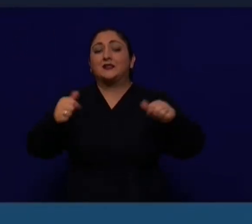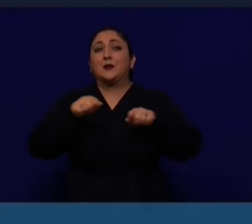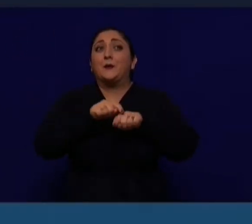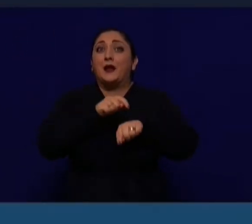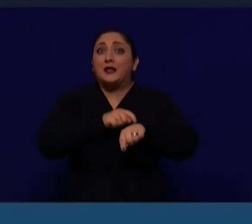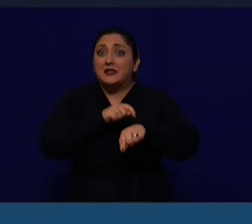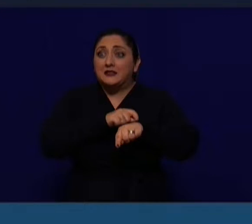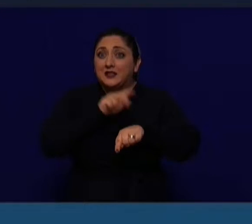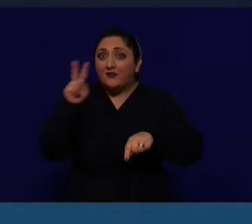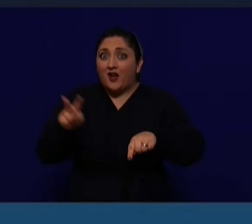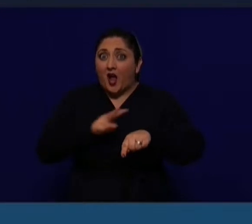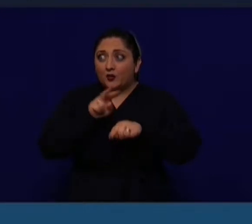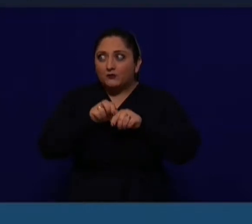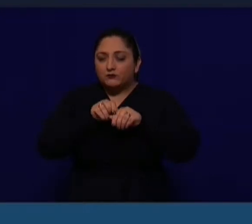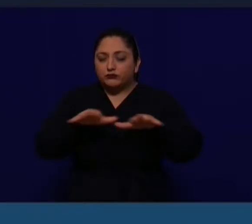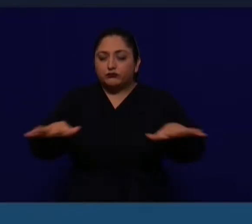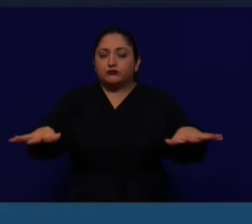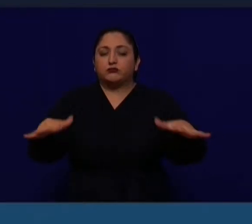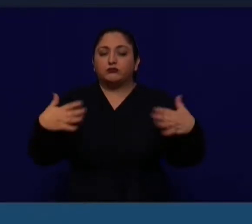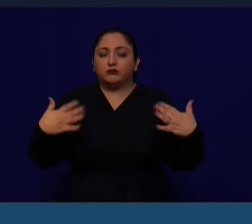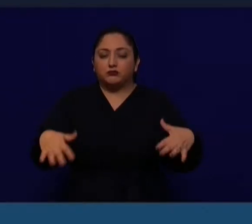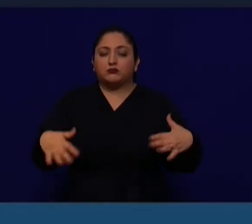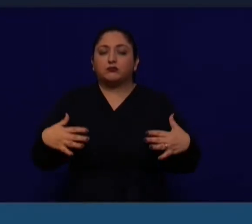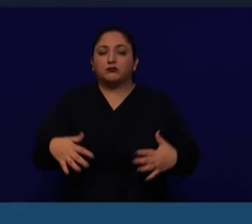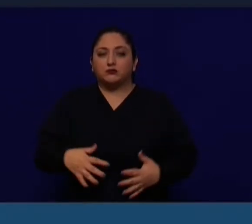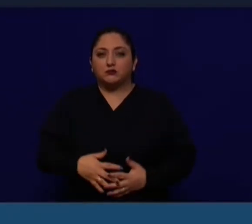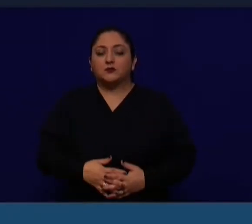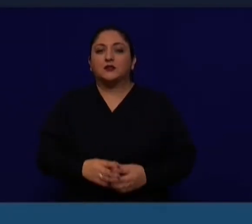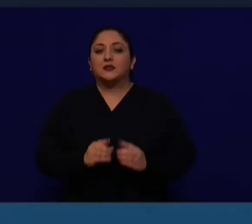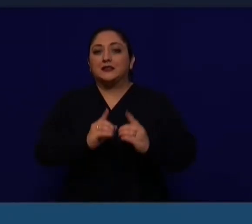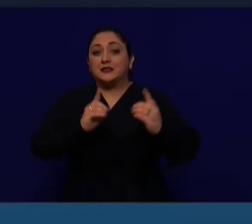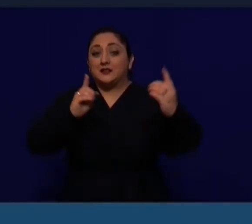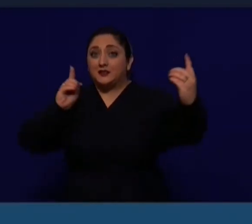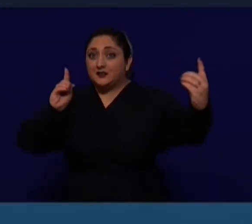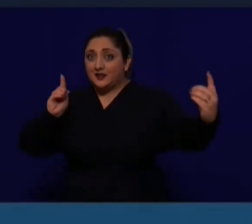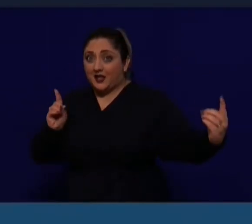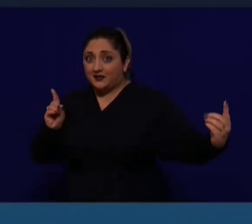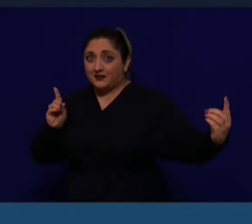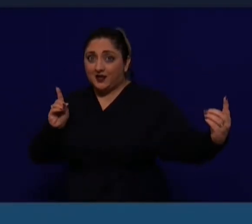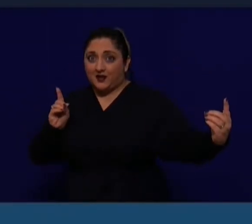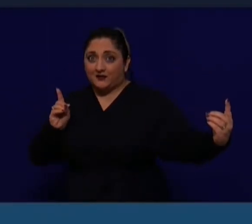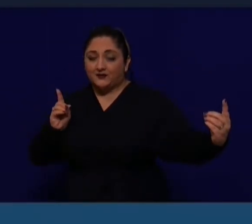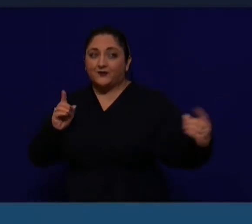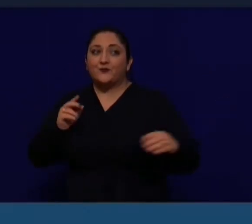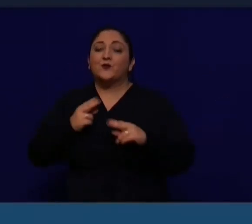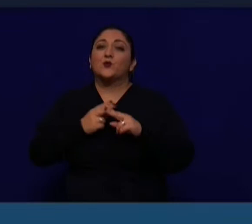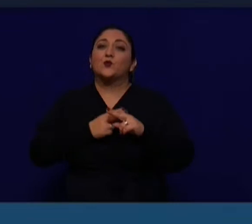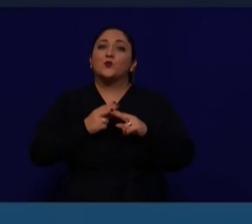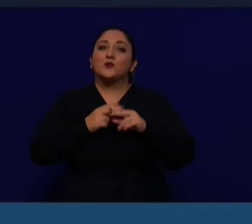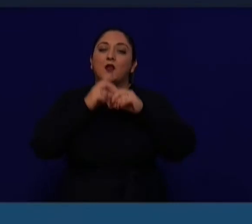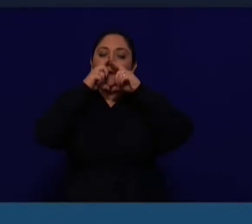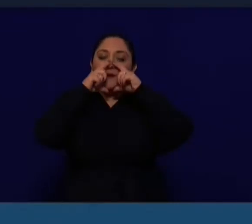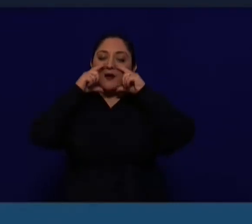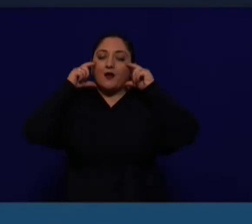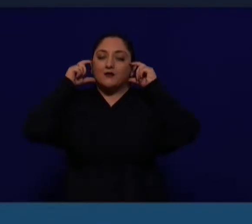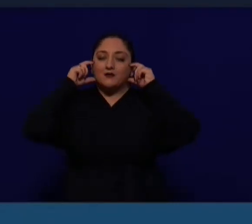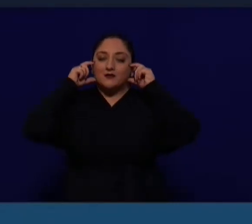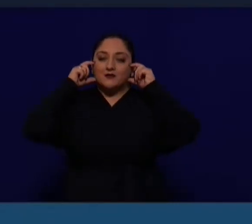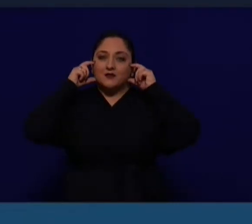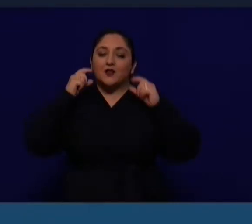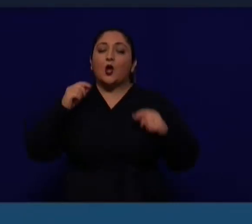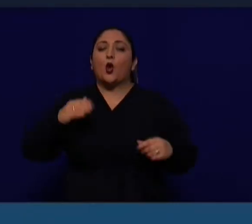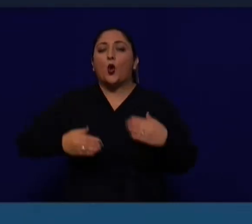għanna fil-komunità u bil-varjant li jinfirex. Il-distanza minn persuna għall-oħra, l-użu tal-maskrin fakkarkom li